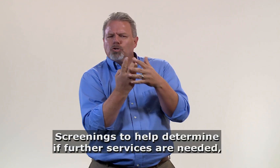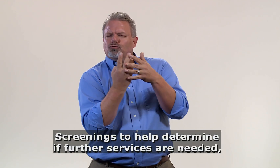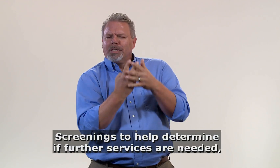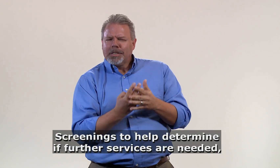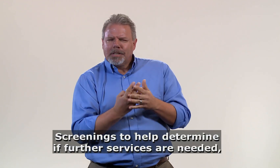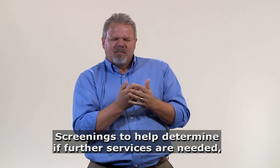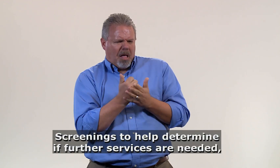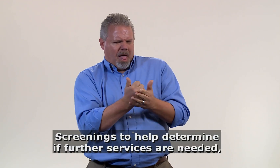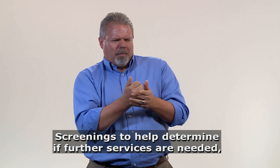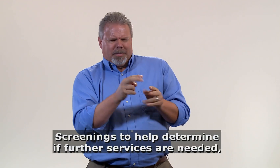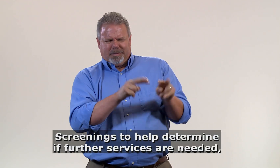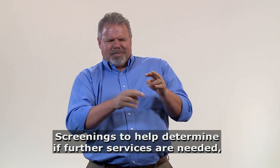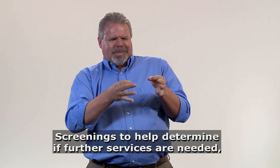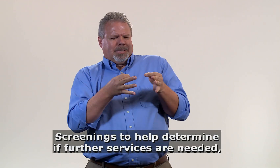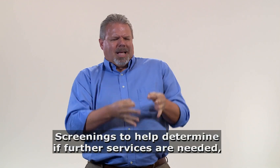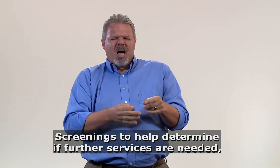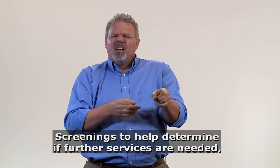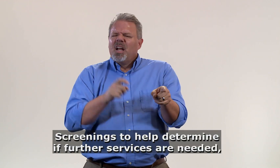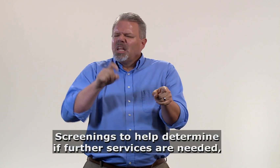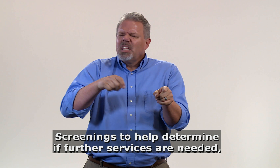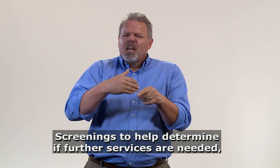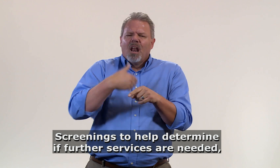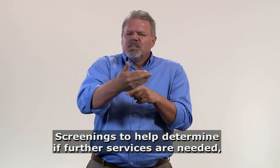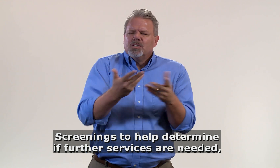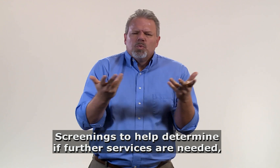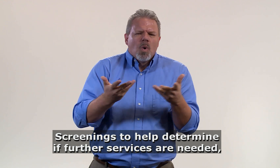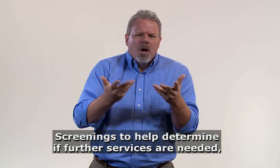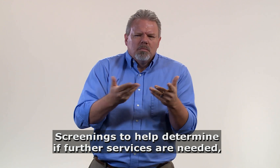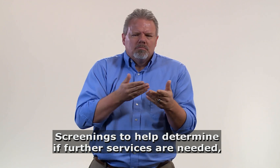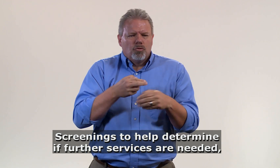Screenings to help determine if further services are needed.